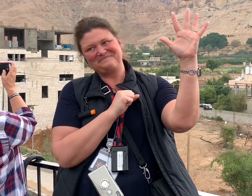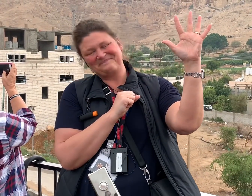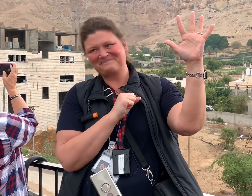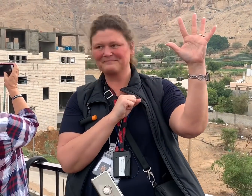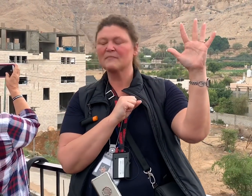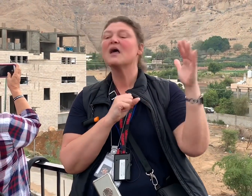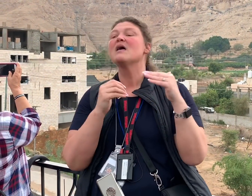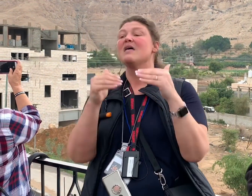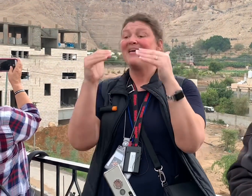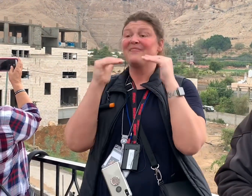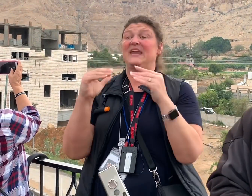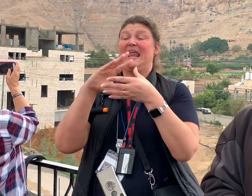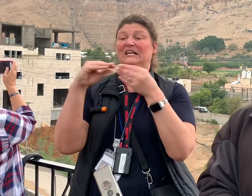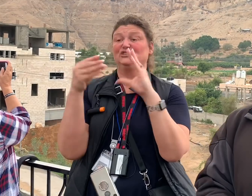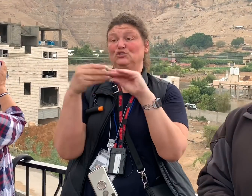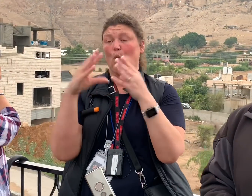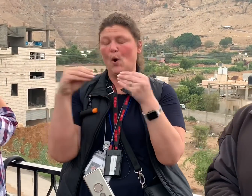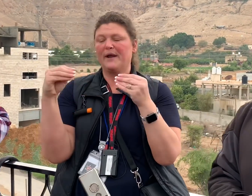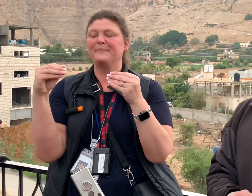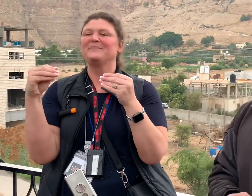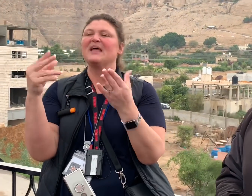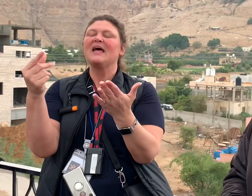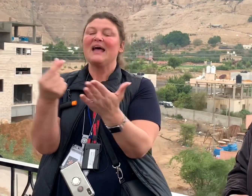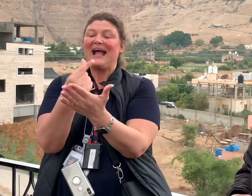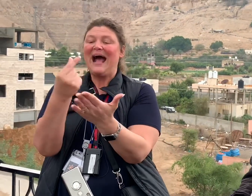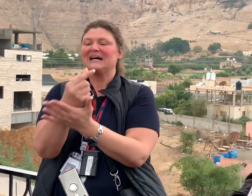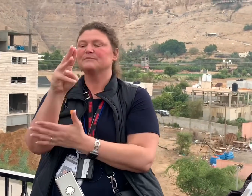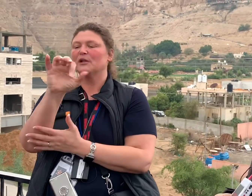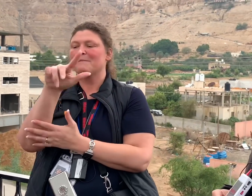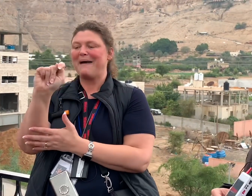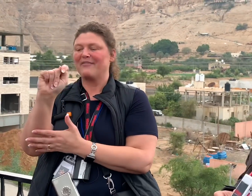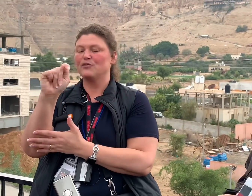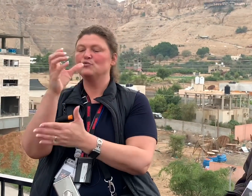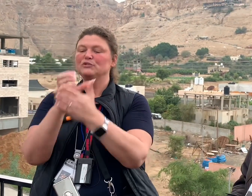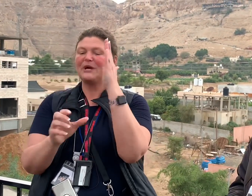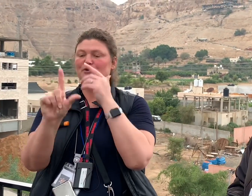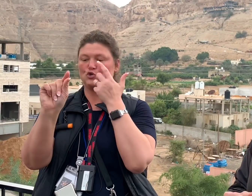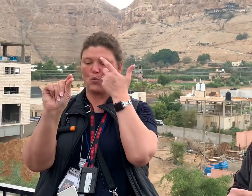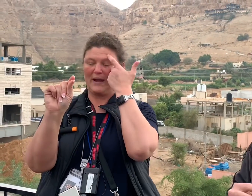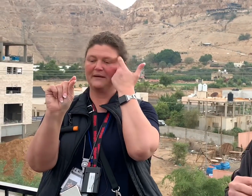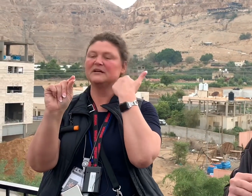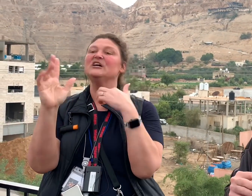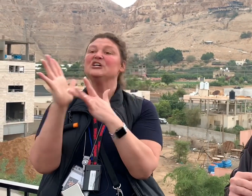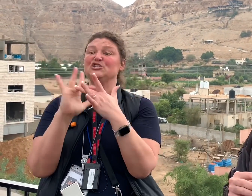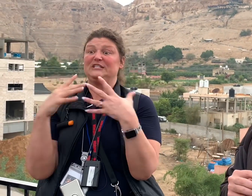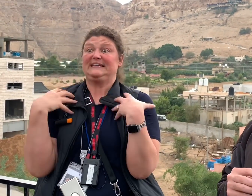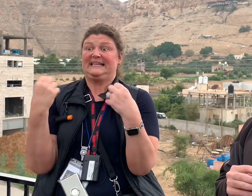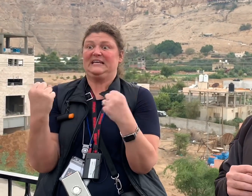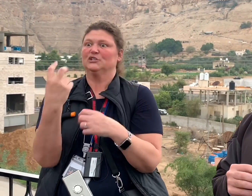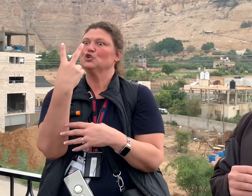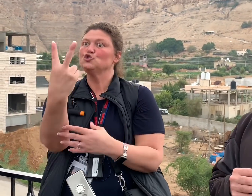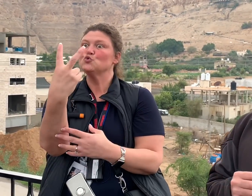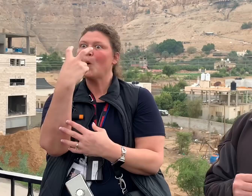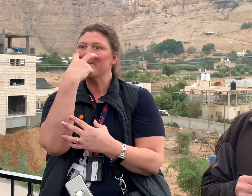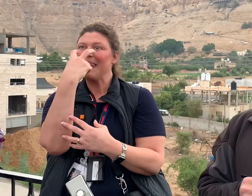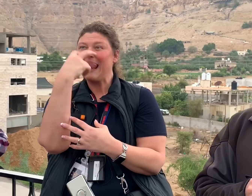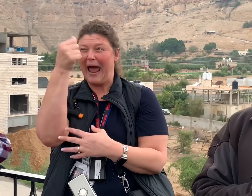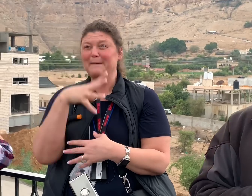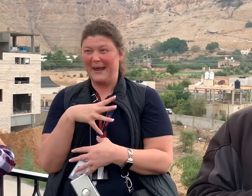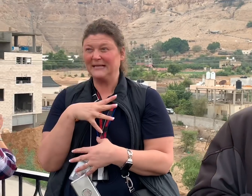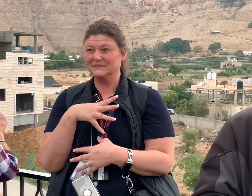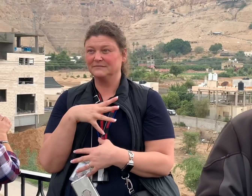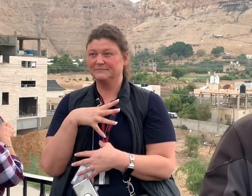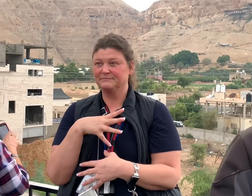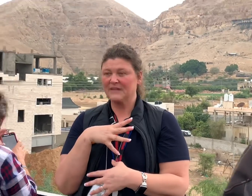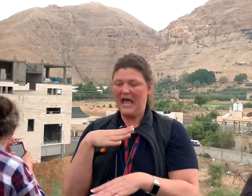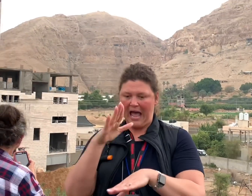story mentions in the Gospel of Matthew, chapter 20, Jesus healed 2 blind men